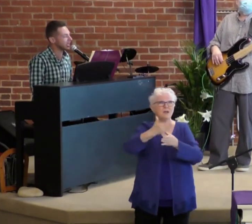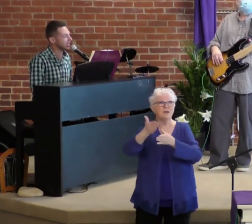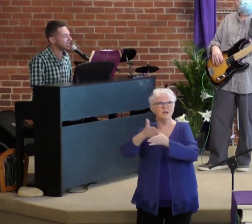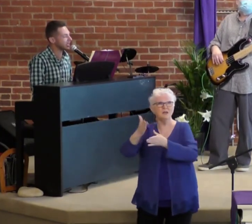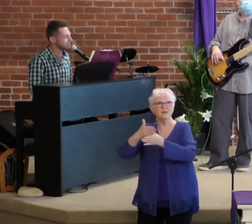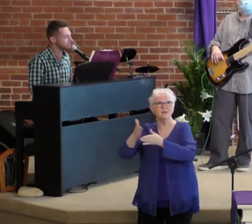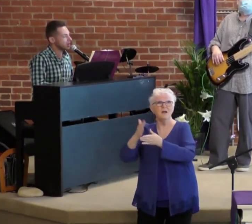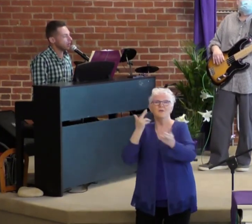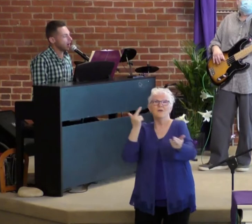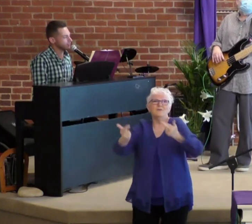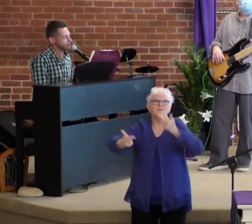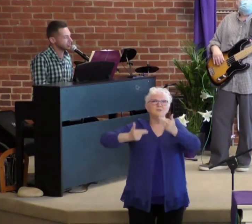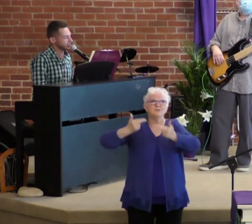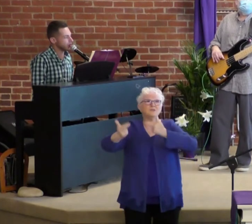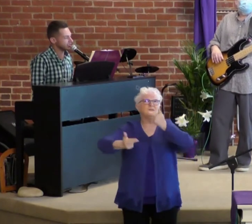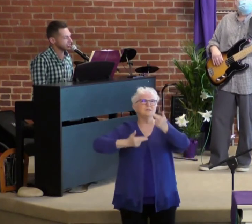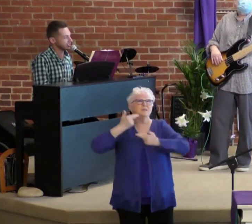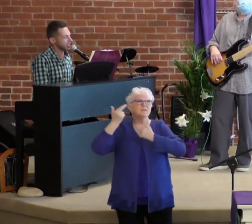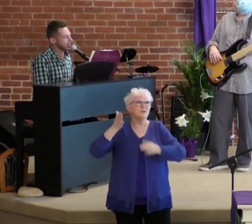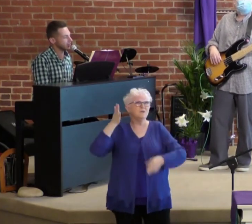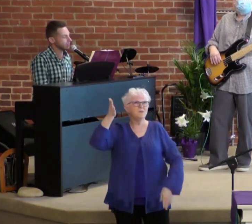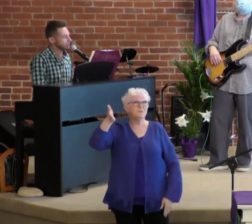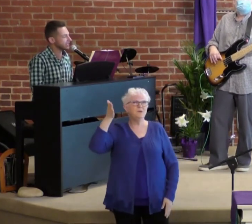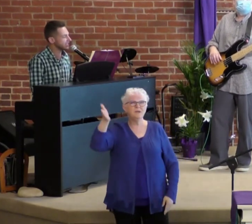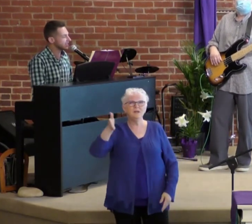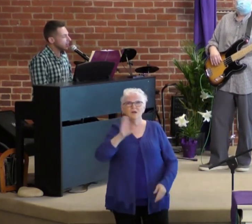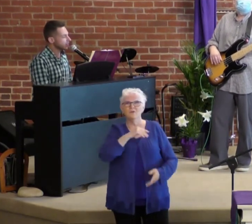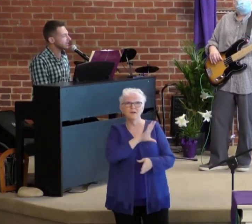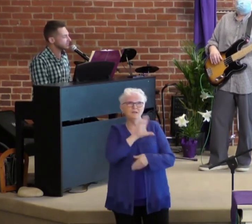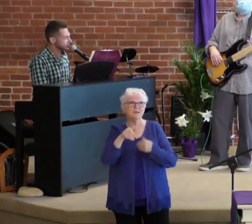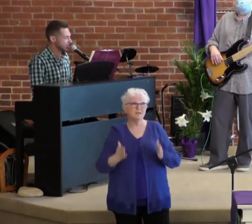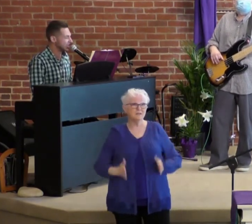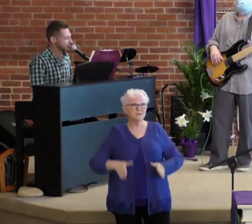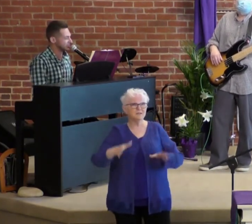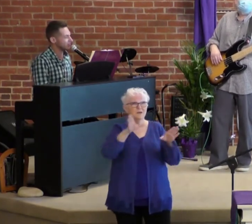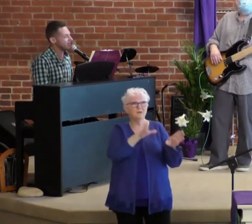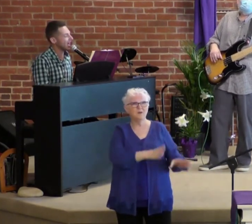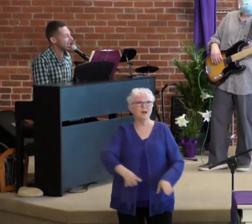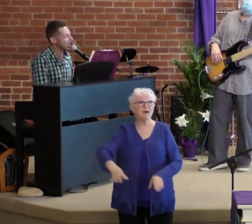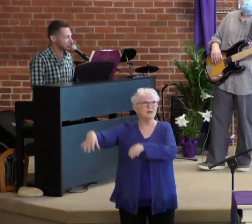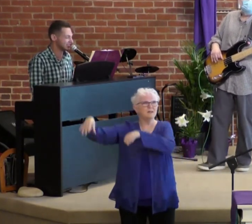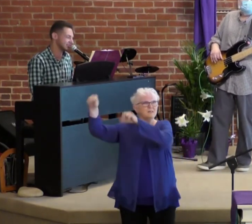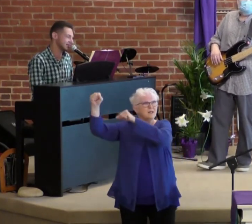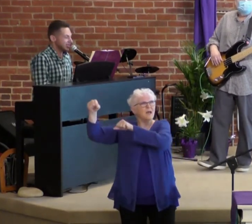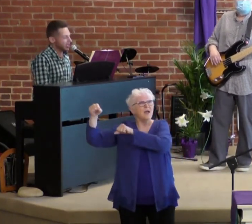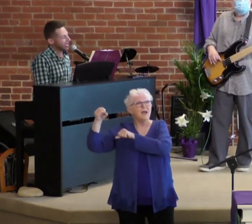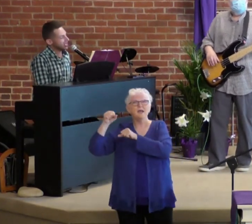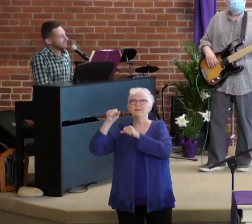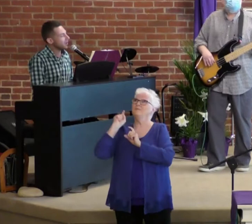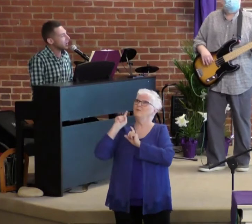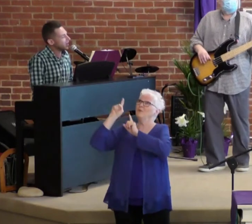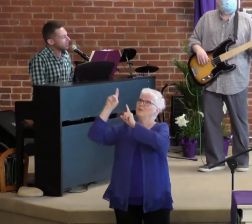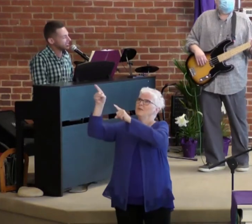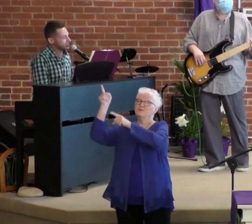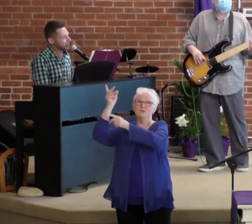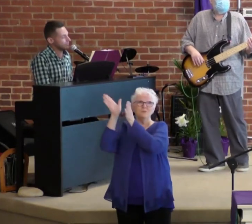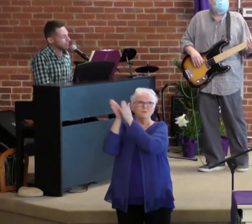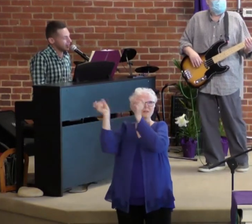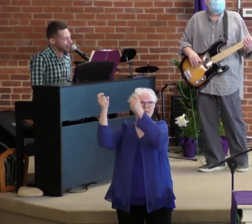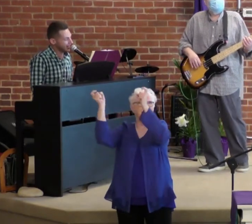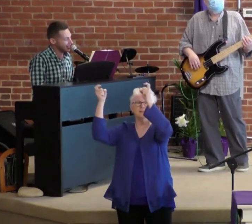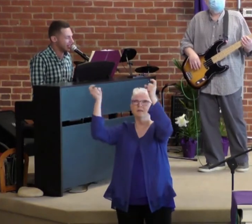to share. What rejoicing there will be when the sun shall rise, headed for